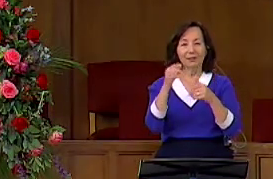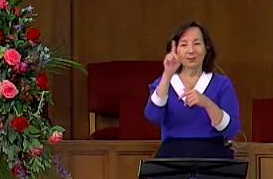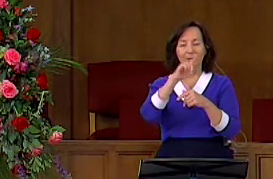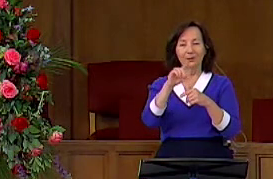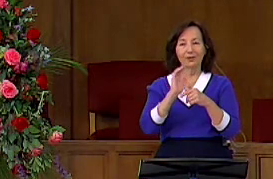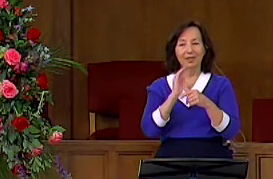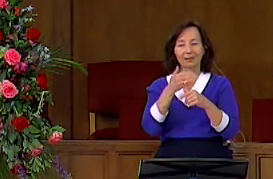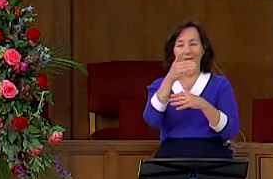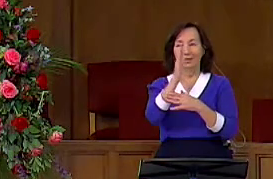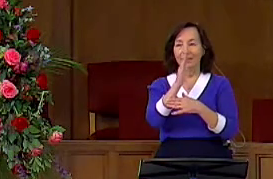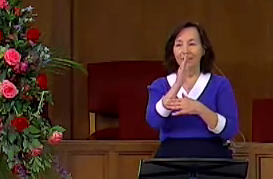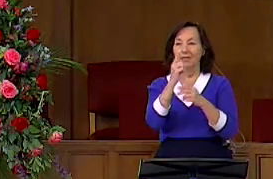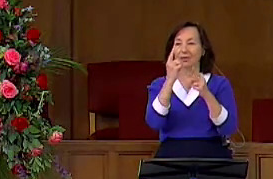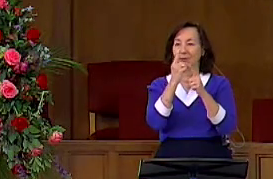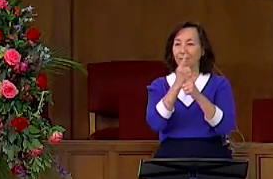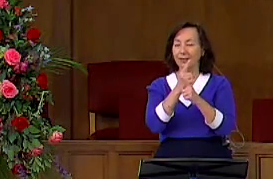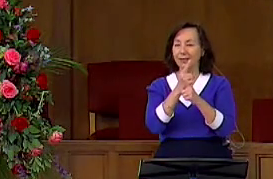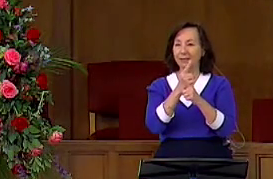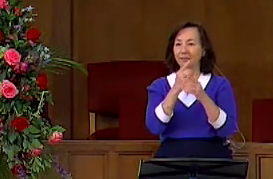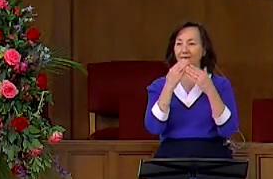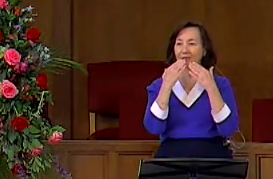Lord our God.